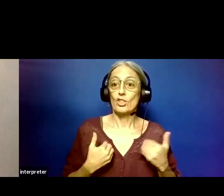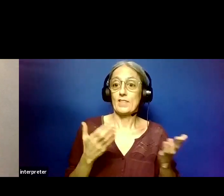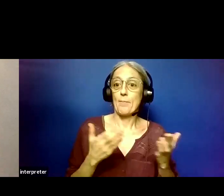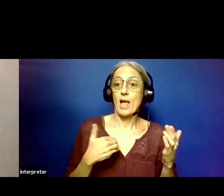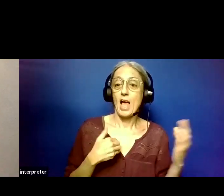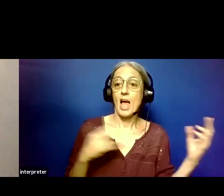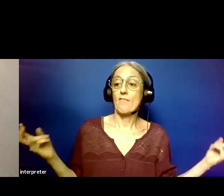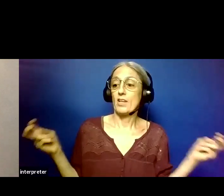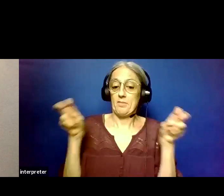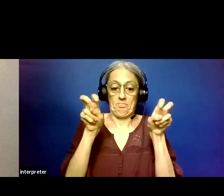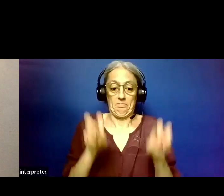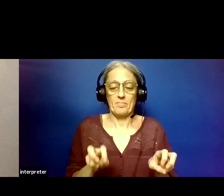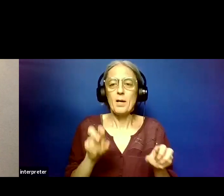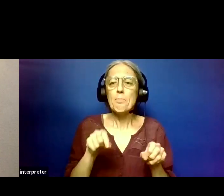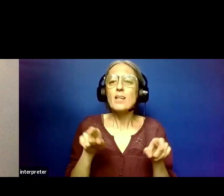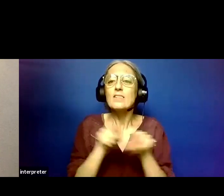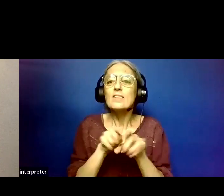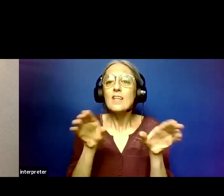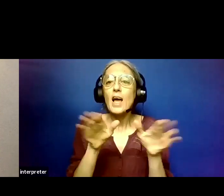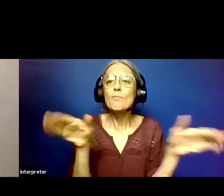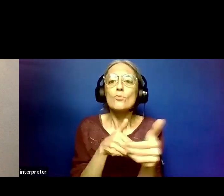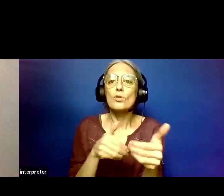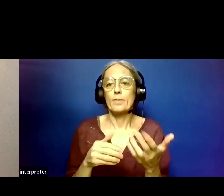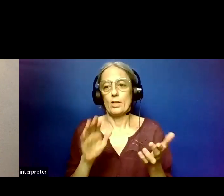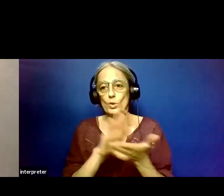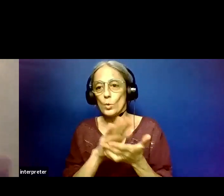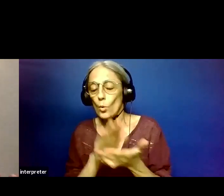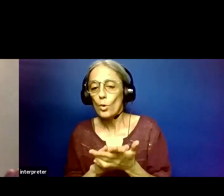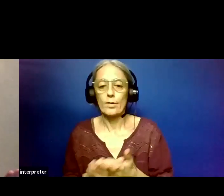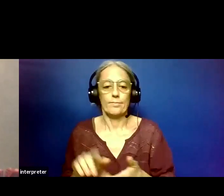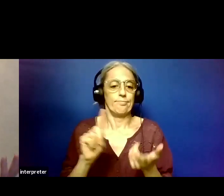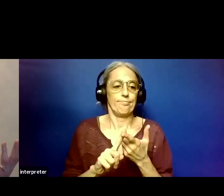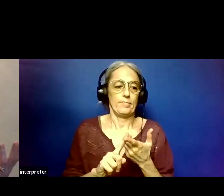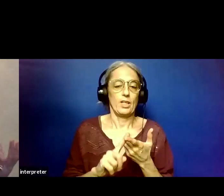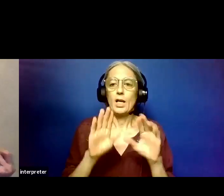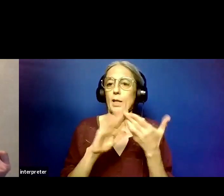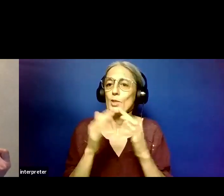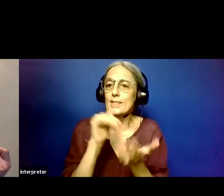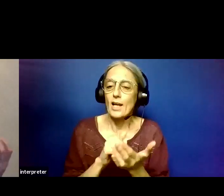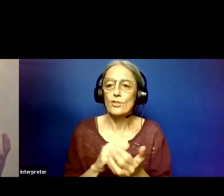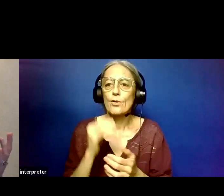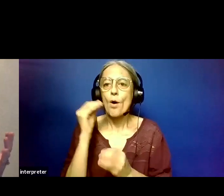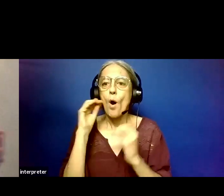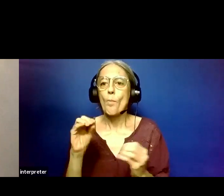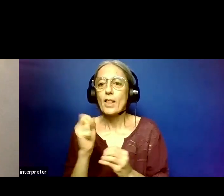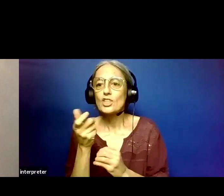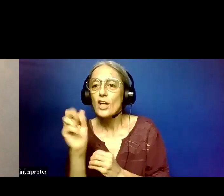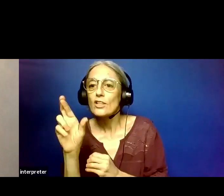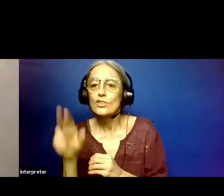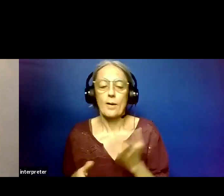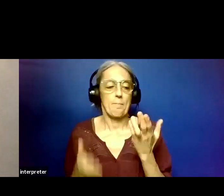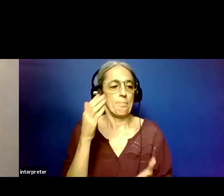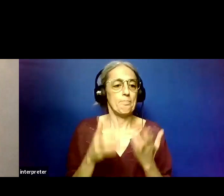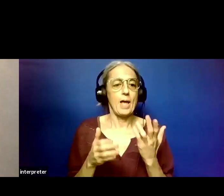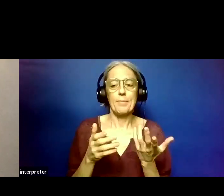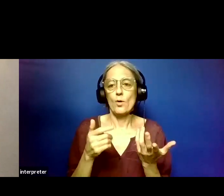school classroom or a homeless shelter or community center, say it's a shelter for weather